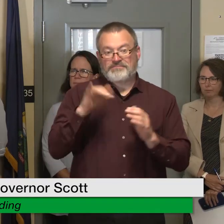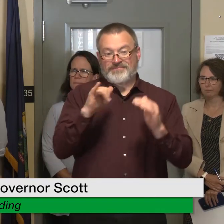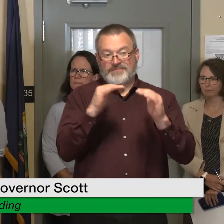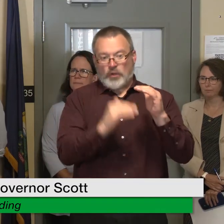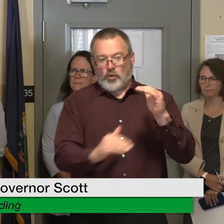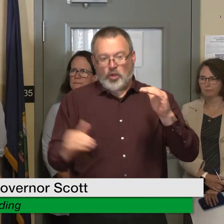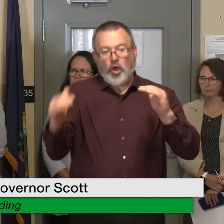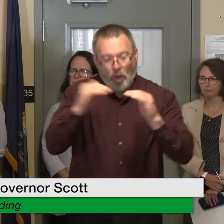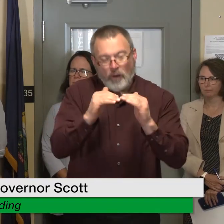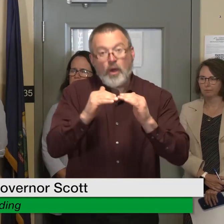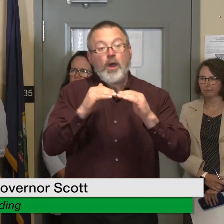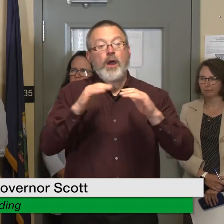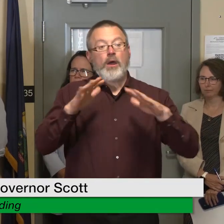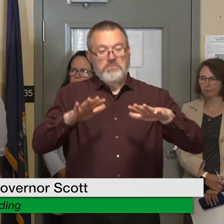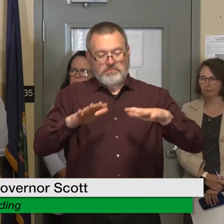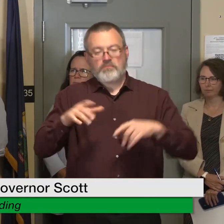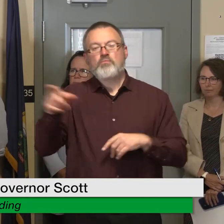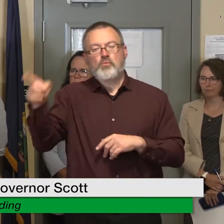their role.